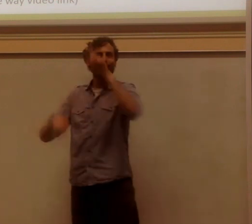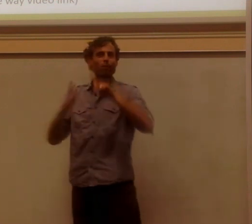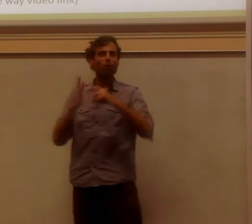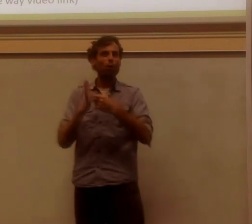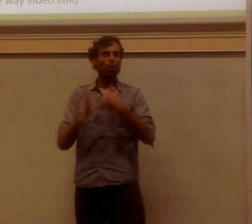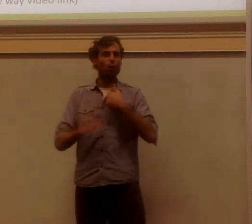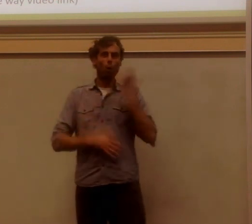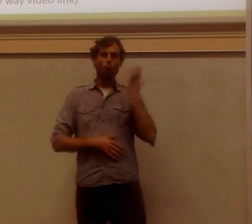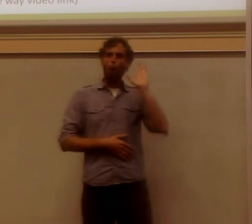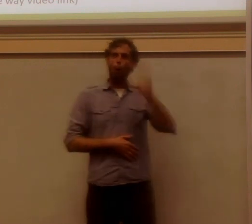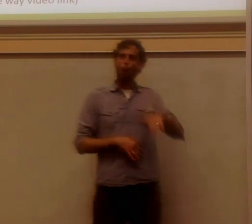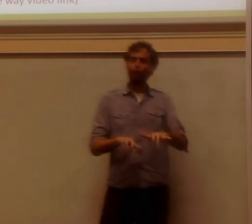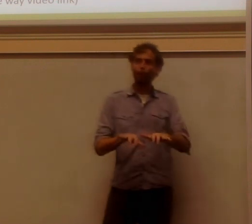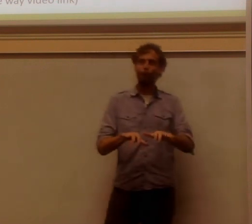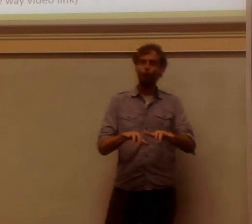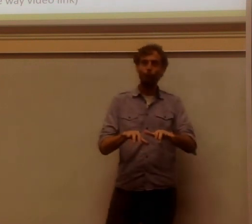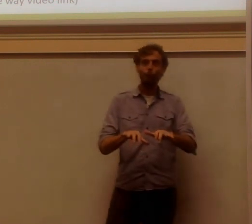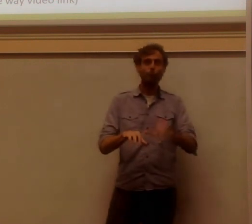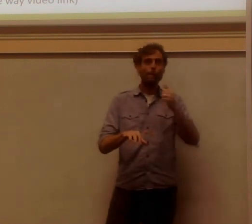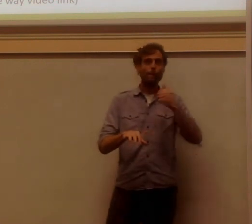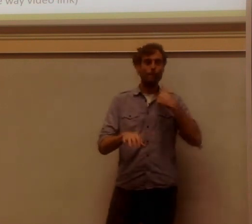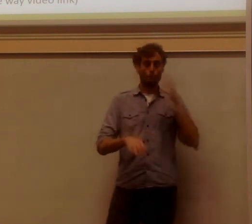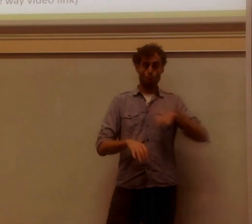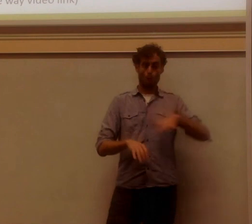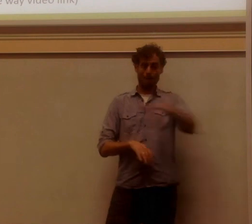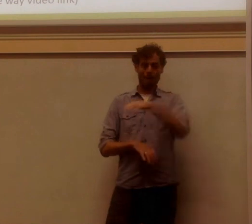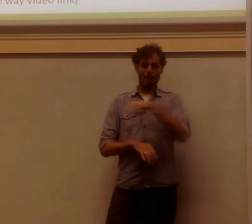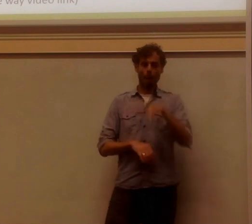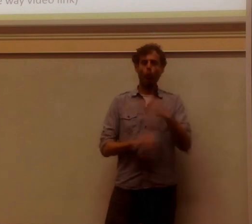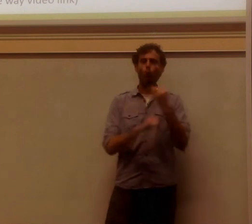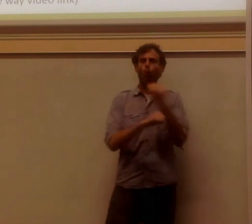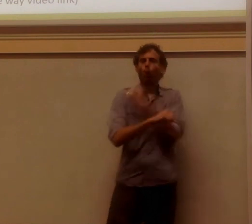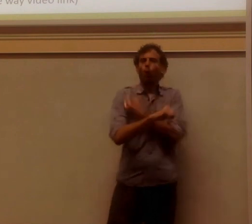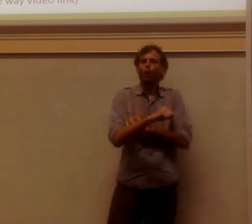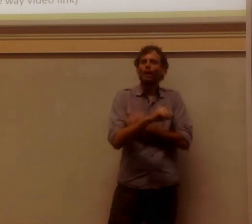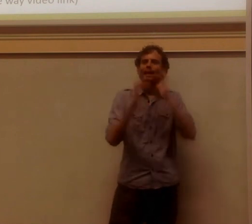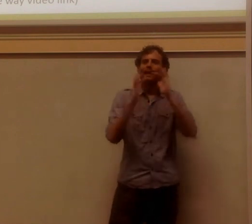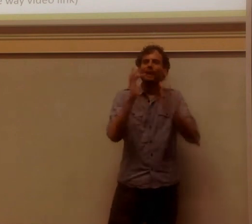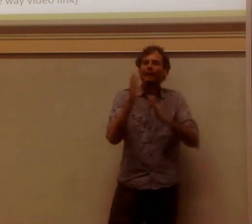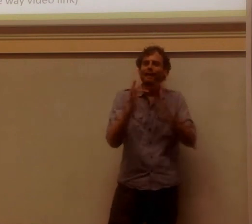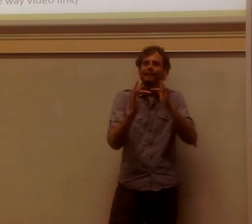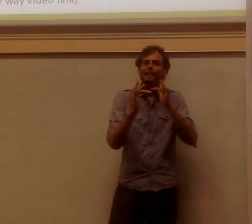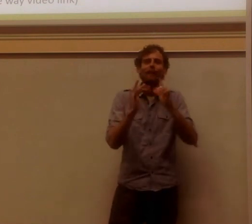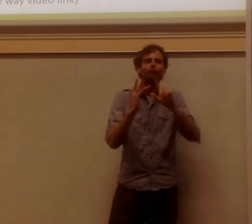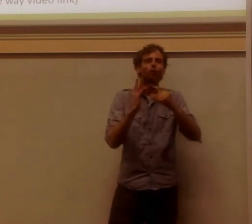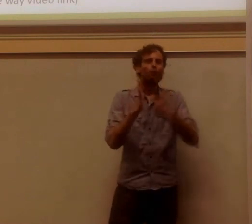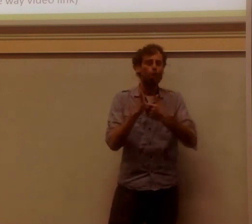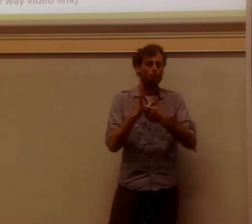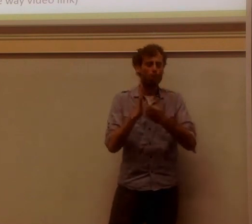the broadband, accessibility that you have. People in their home area perhaps might have a weaker internet connection